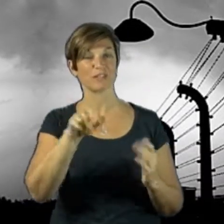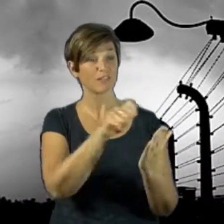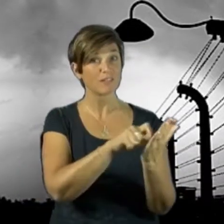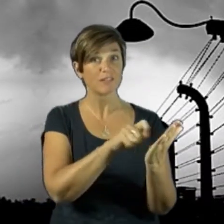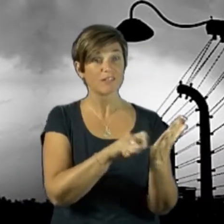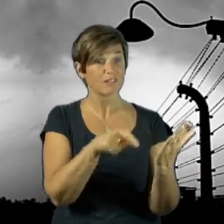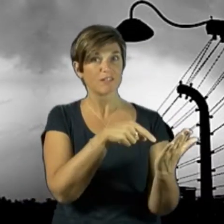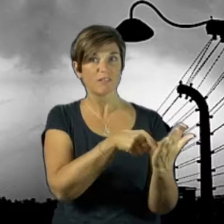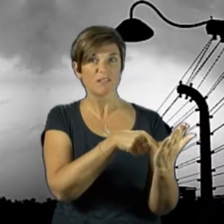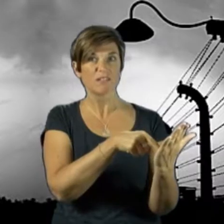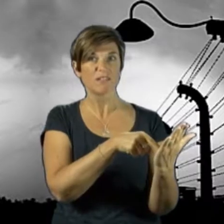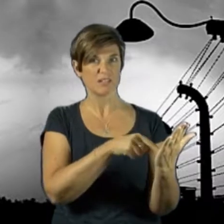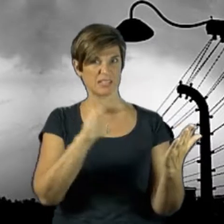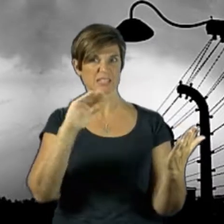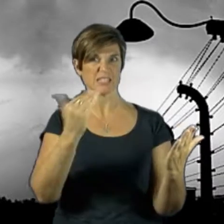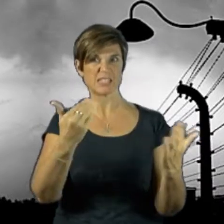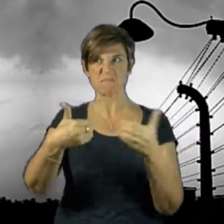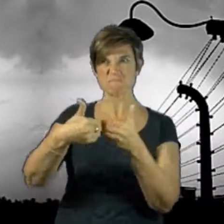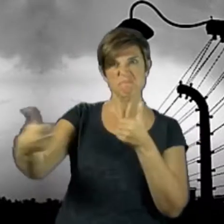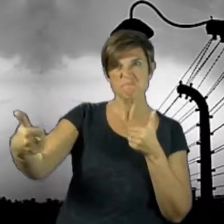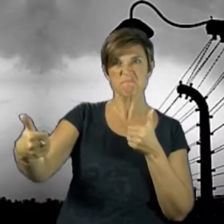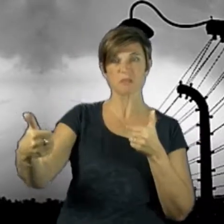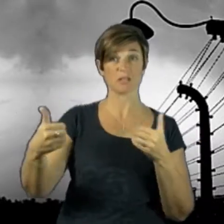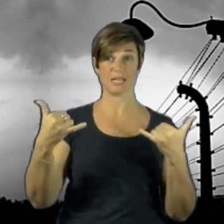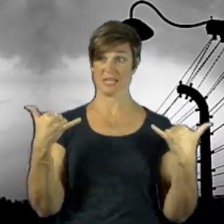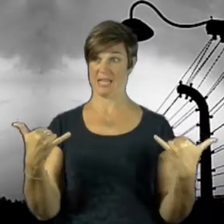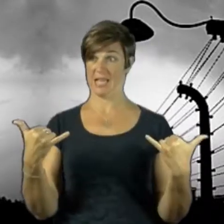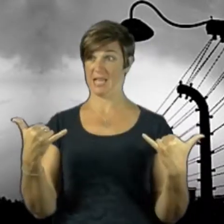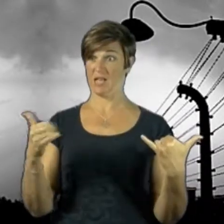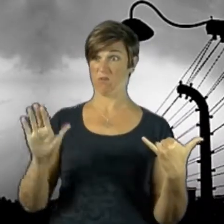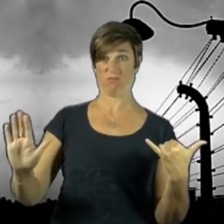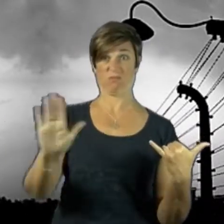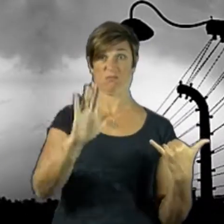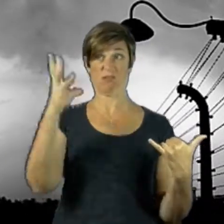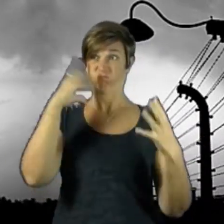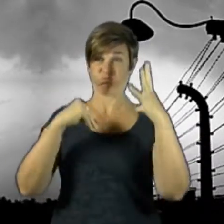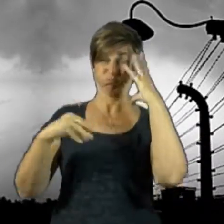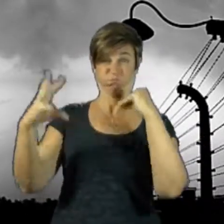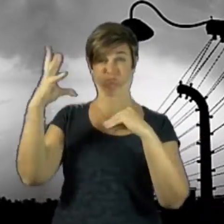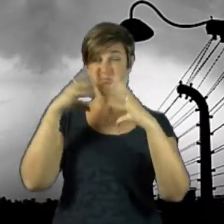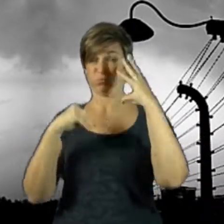Whatever discord you might infer from the diary was swept away now by existential need.